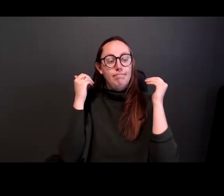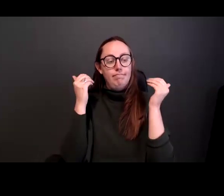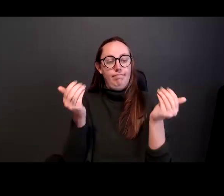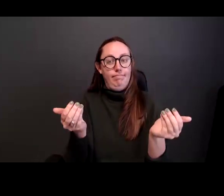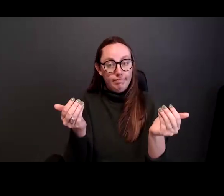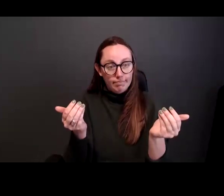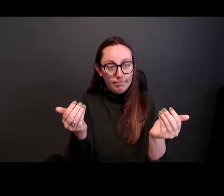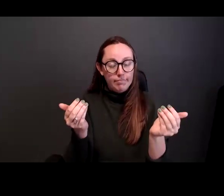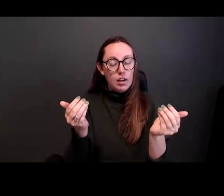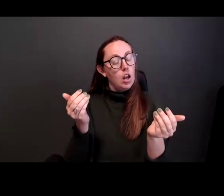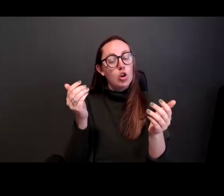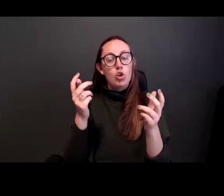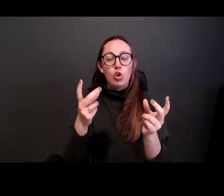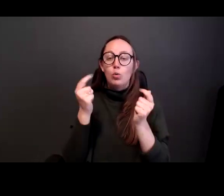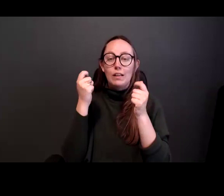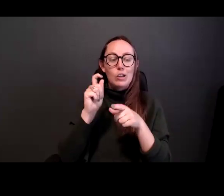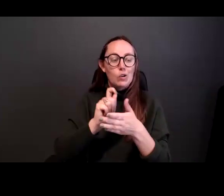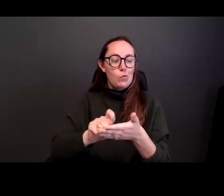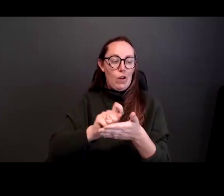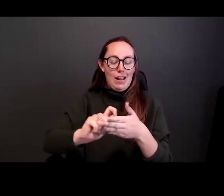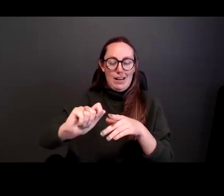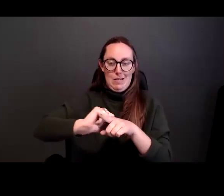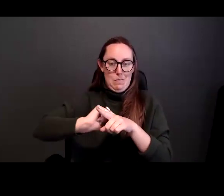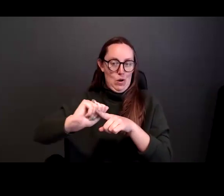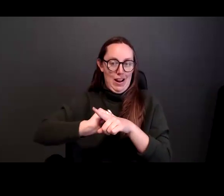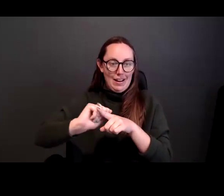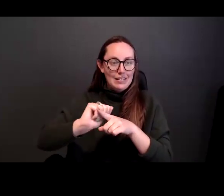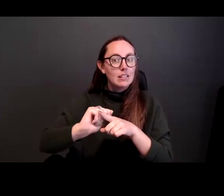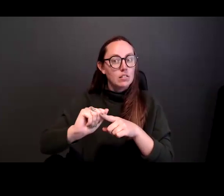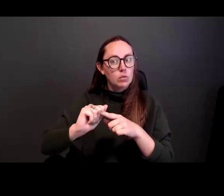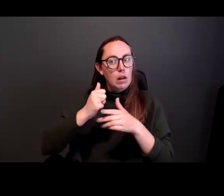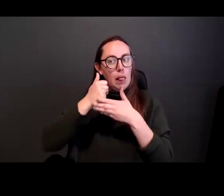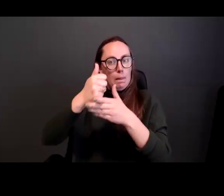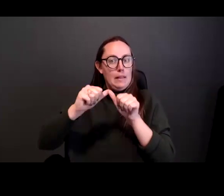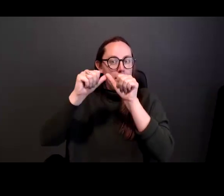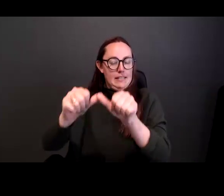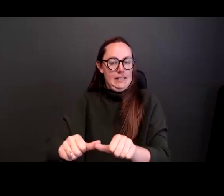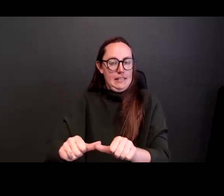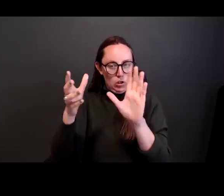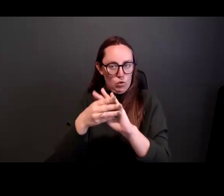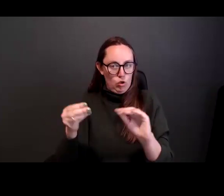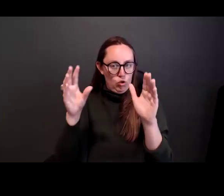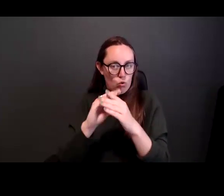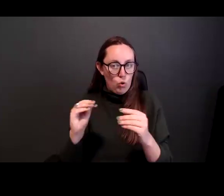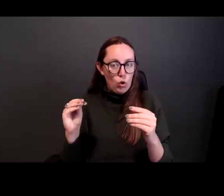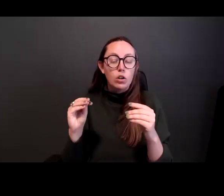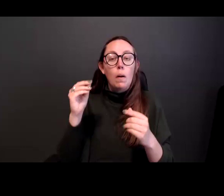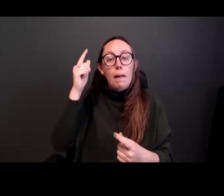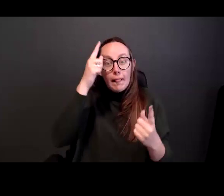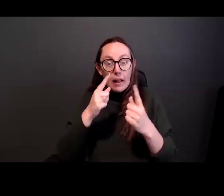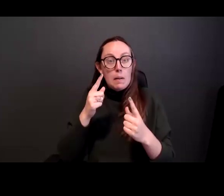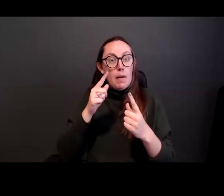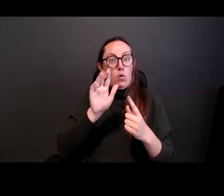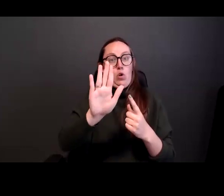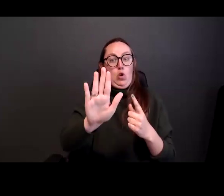So think about the perspective you chose, either, you know, if you're typing or if you're writing, just start from